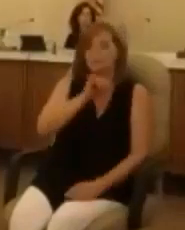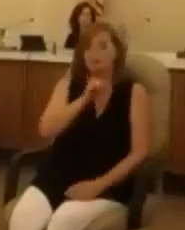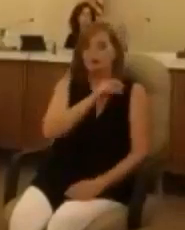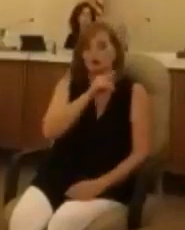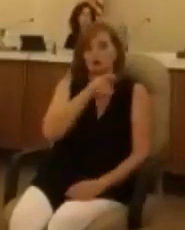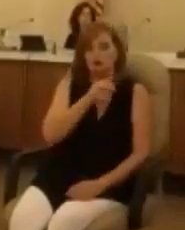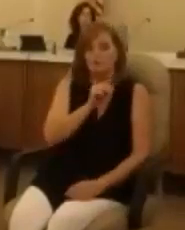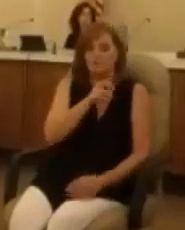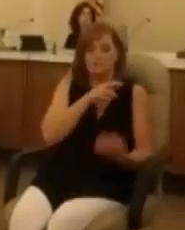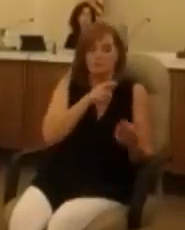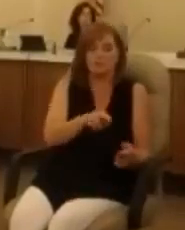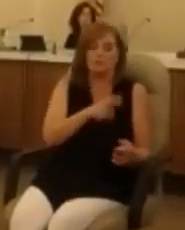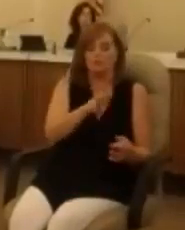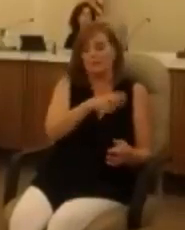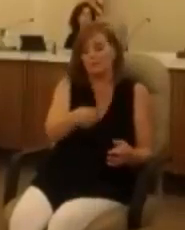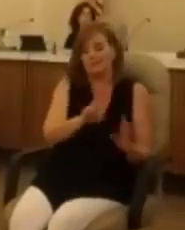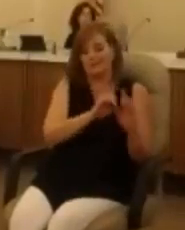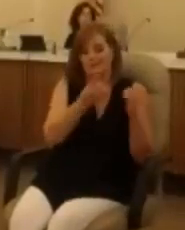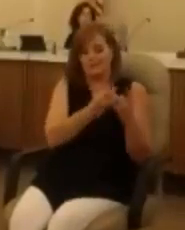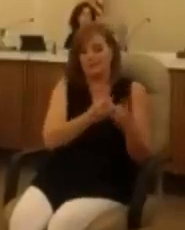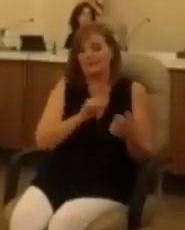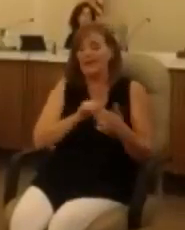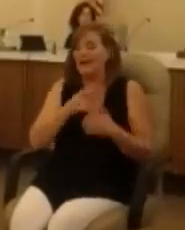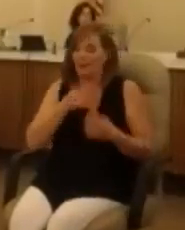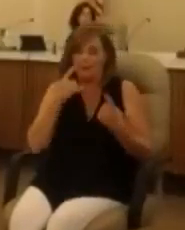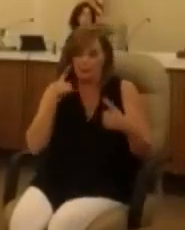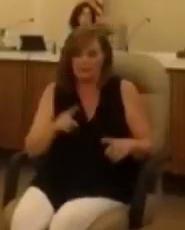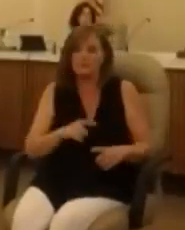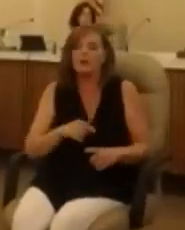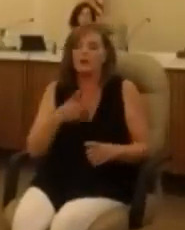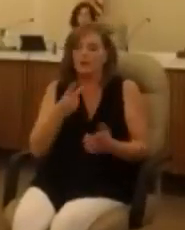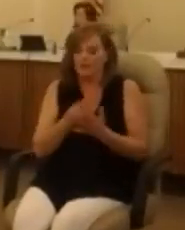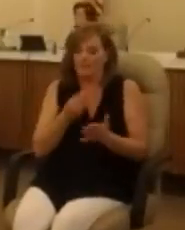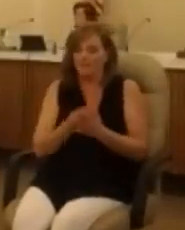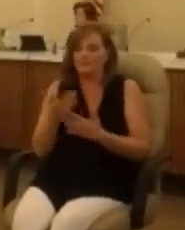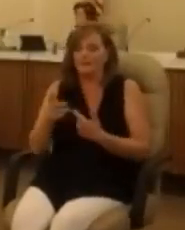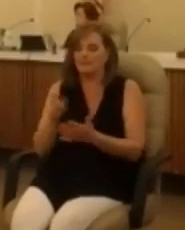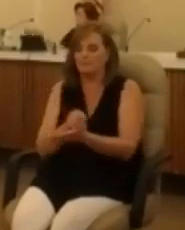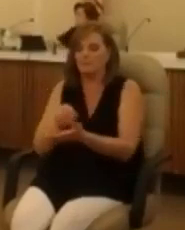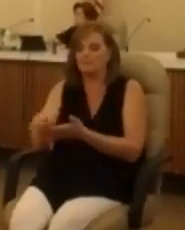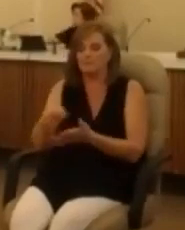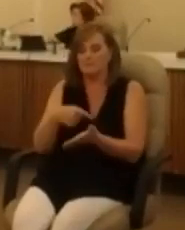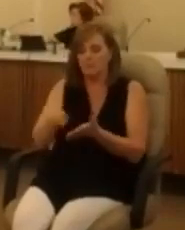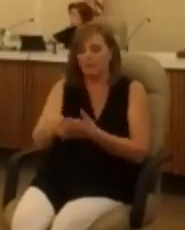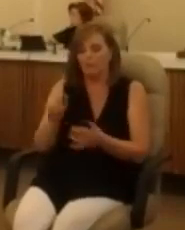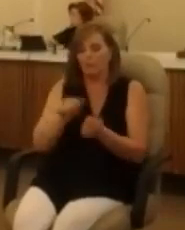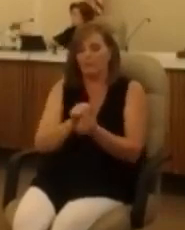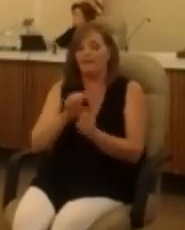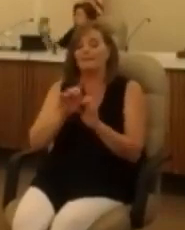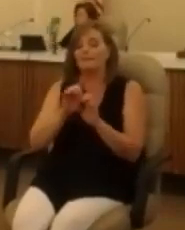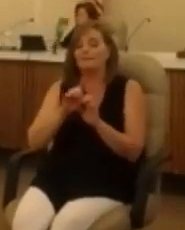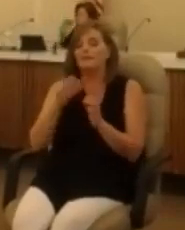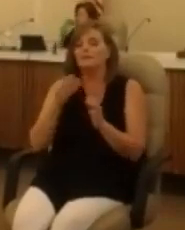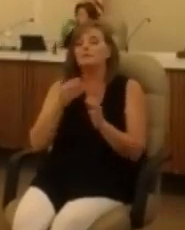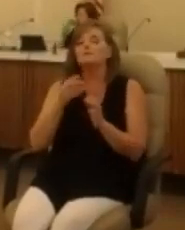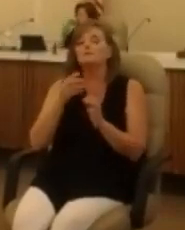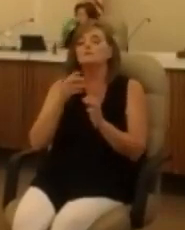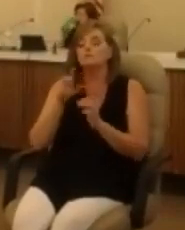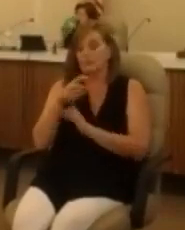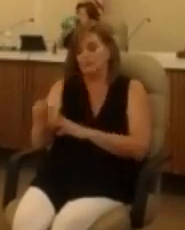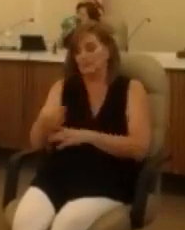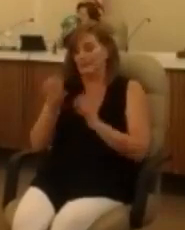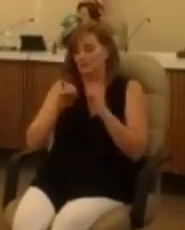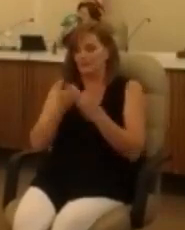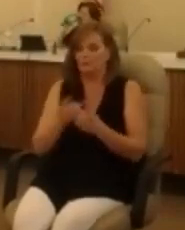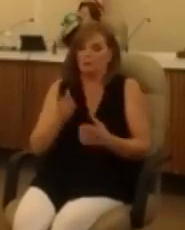Transportation District. The way it works, those funds have to be spent within that transportation district. So we took a look at